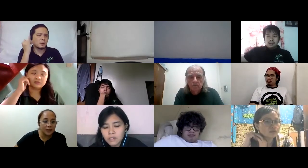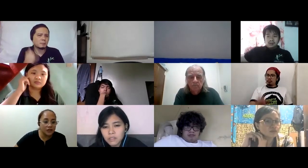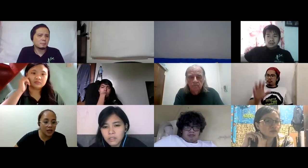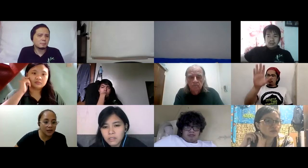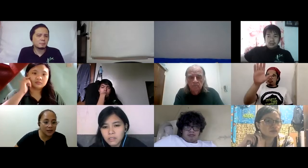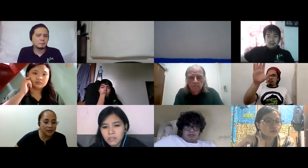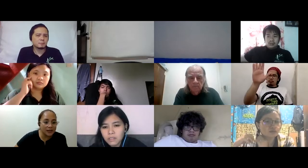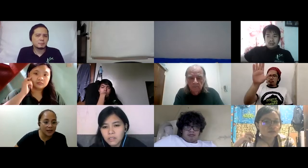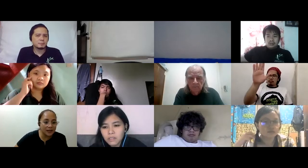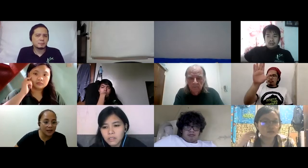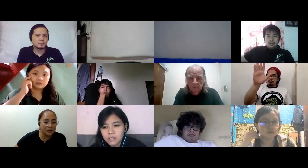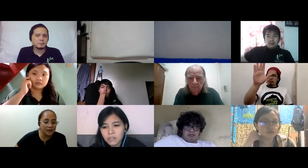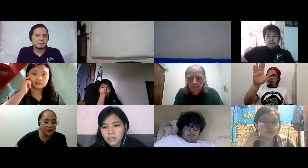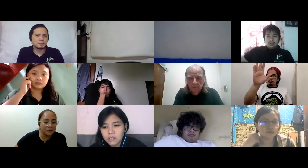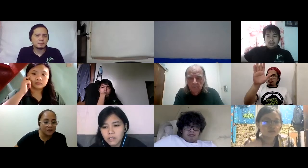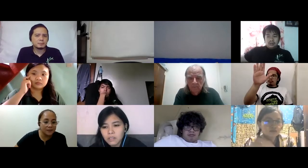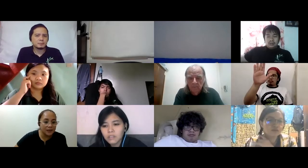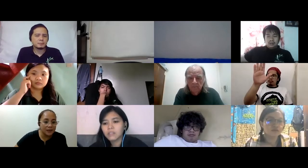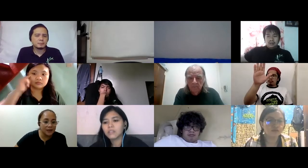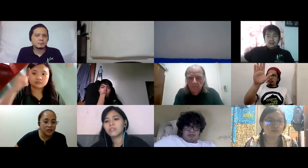I think Shaq is signing.